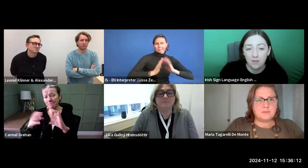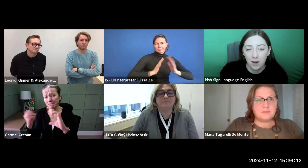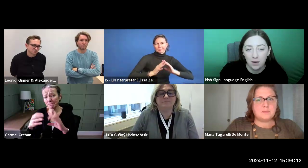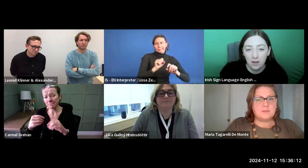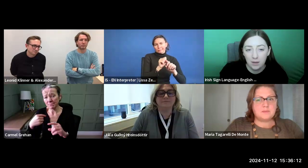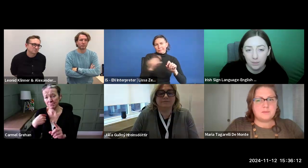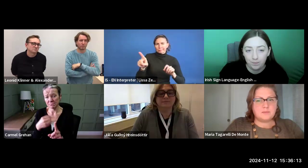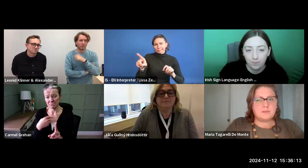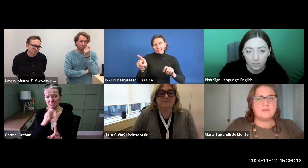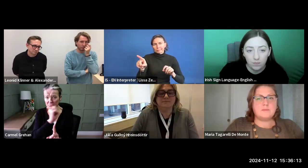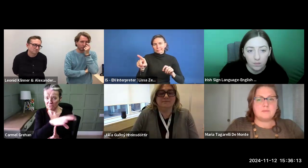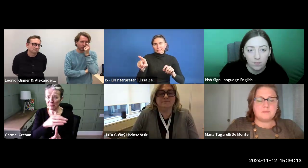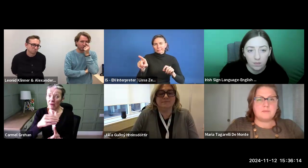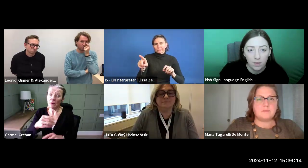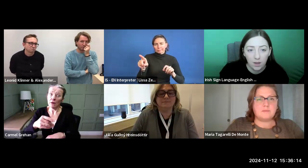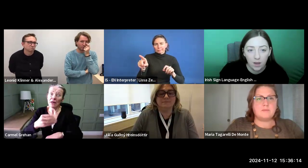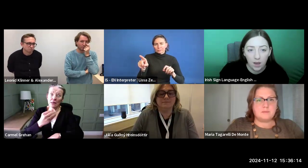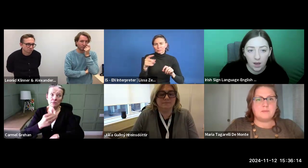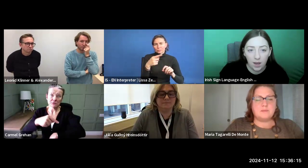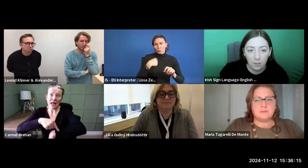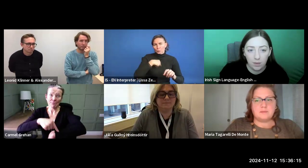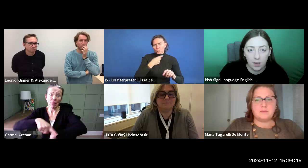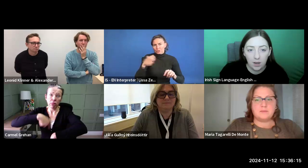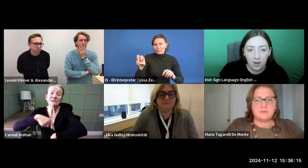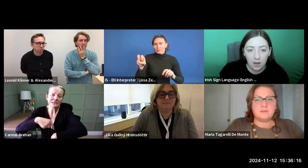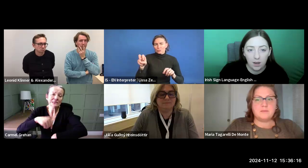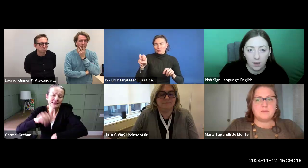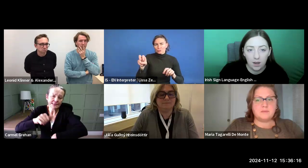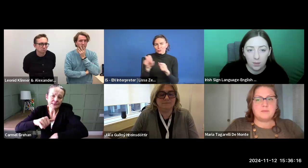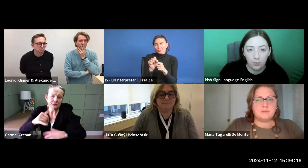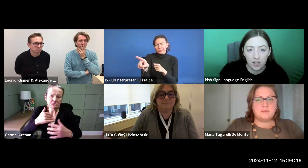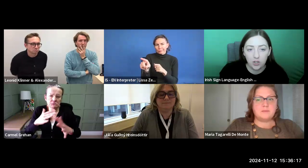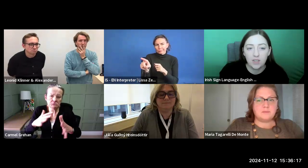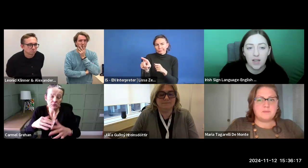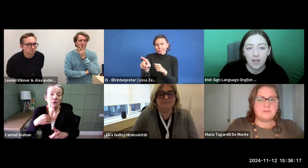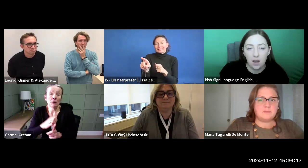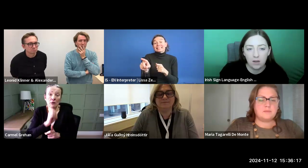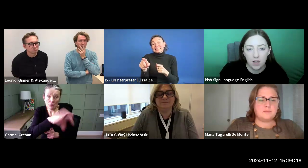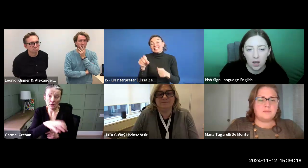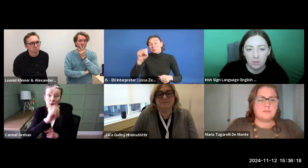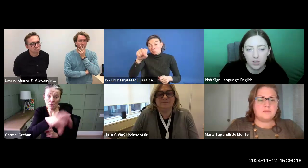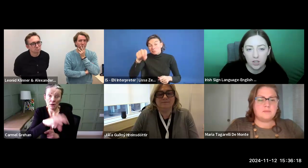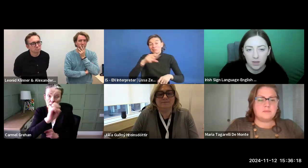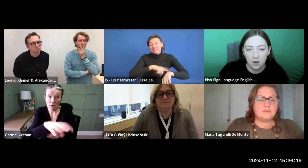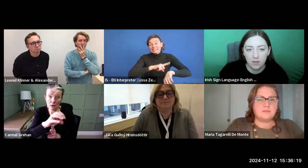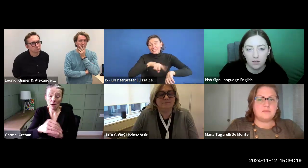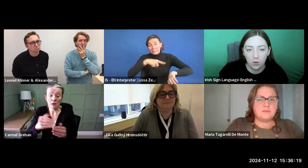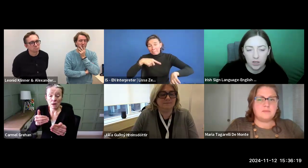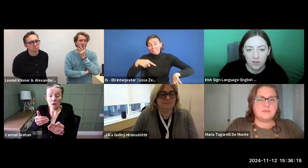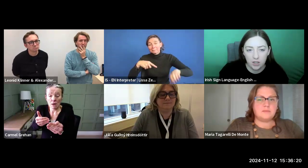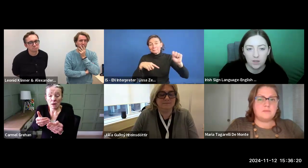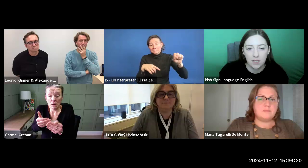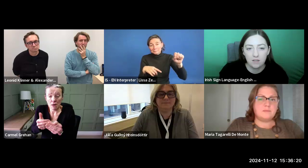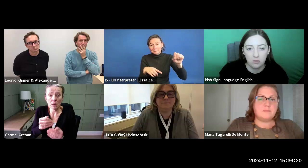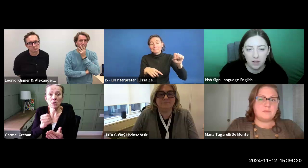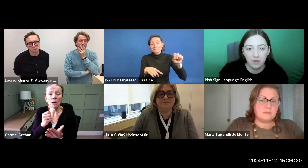WeTransfer. but it does take a long time to do that. Obviously,